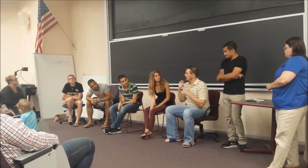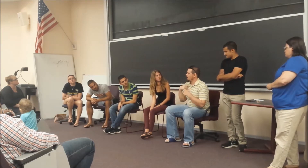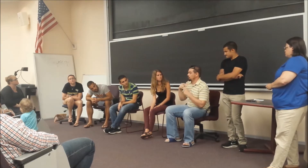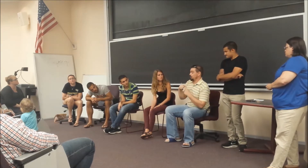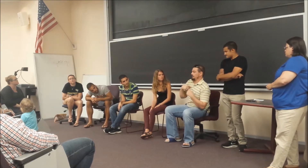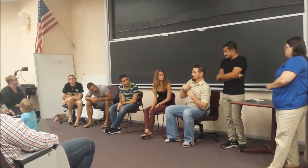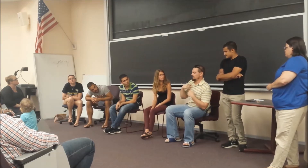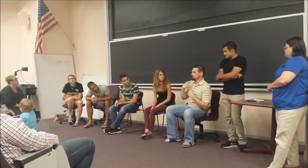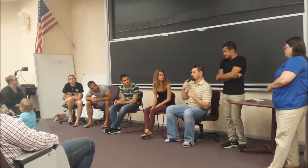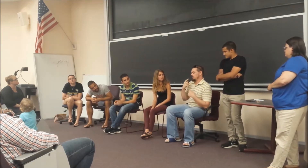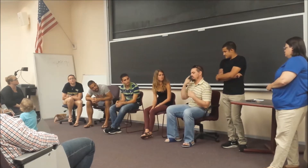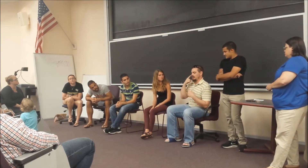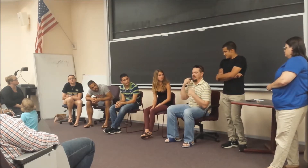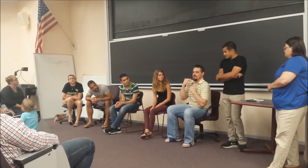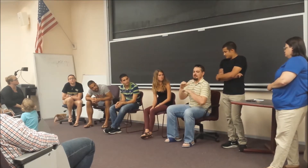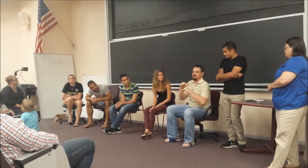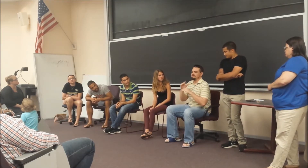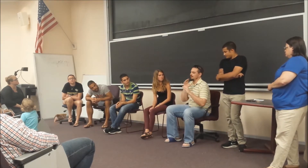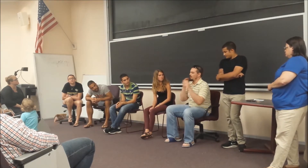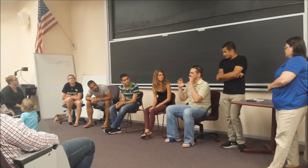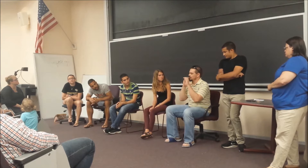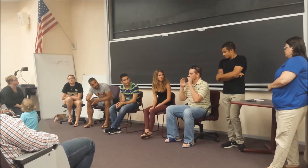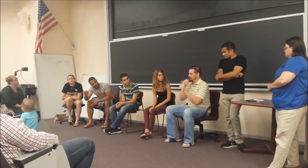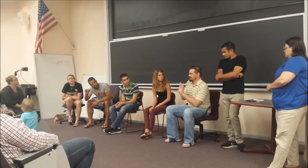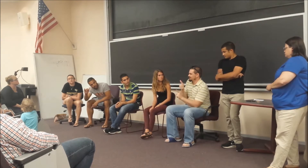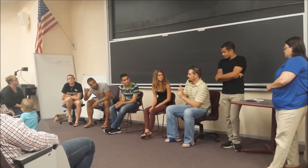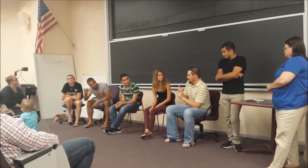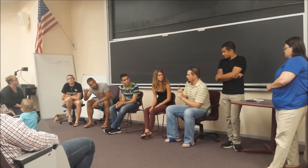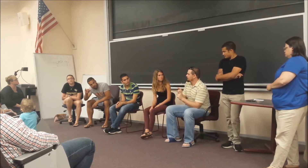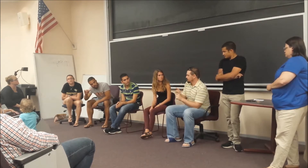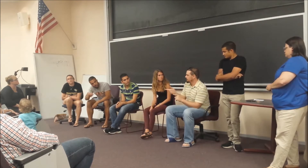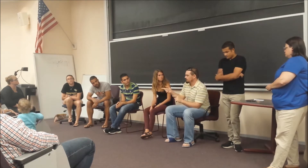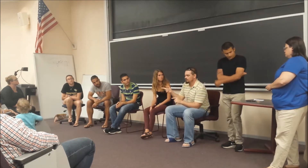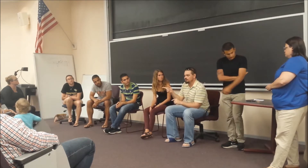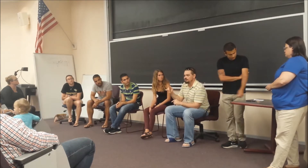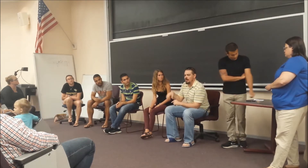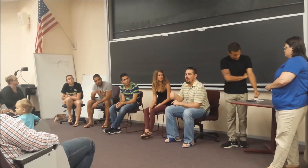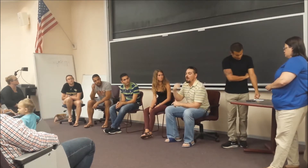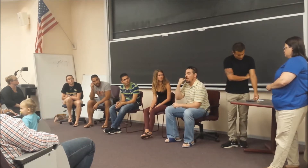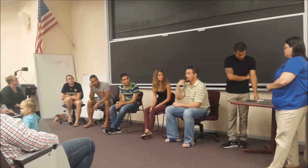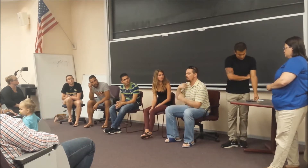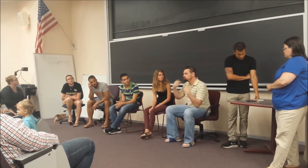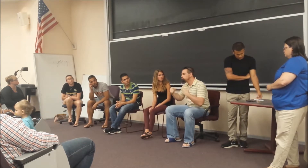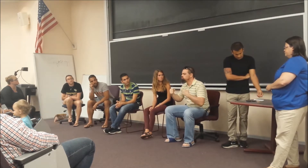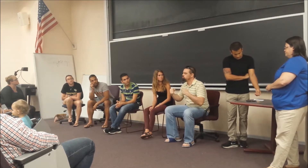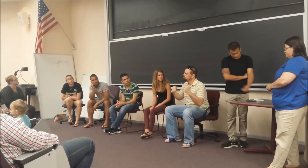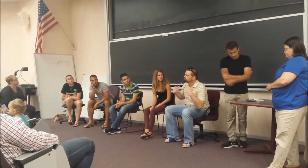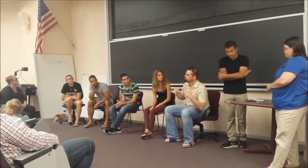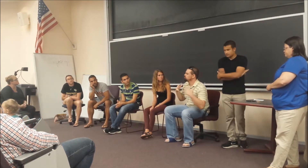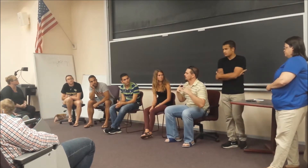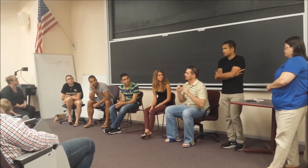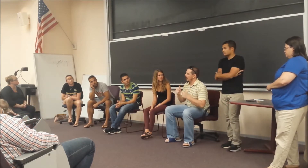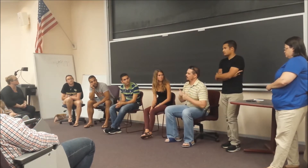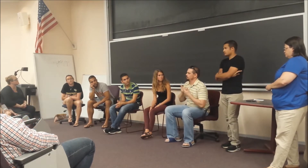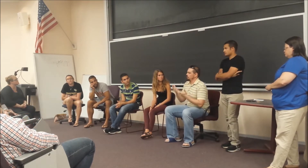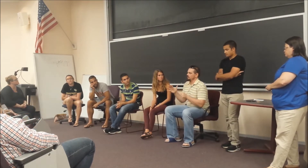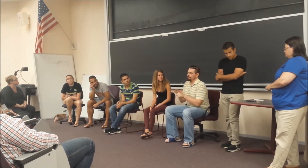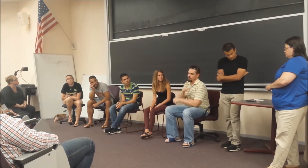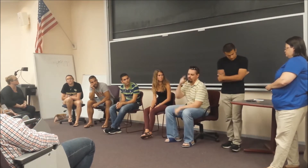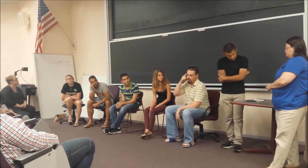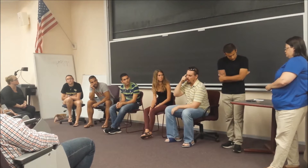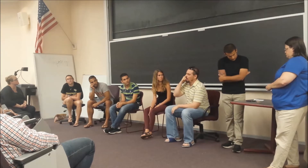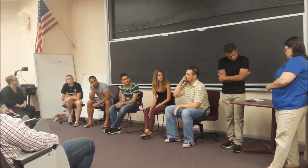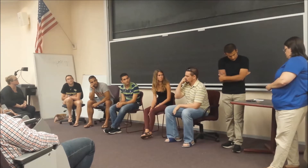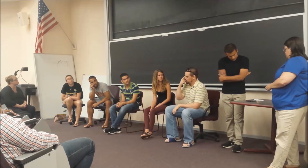watching their mouths while they're signing, to me, I think that, limits the conversation as well. So, if I'm just